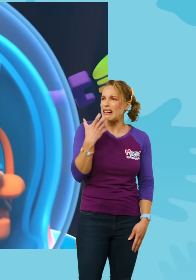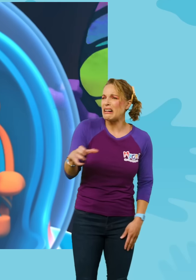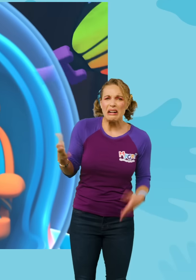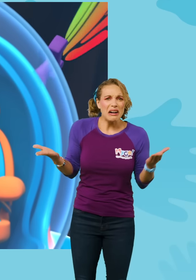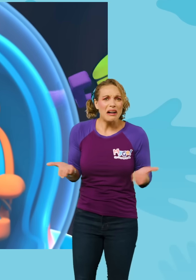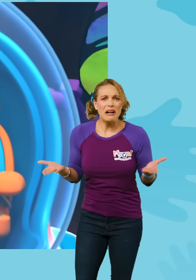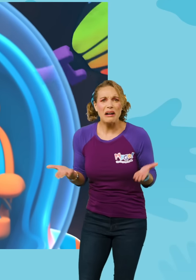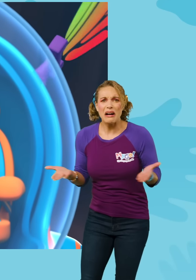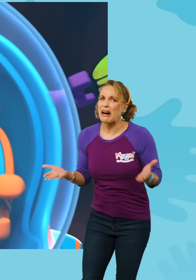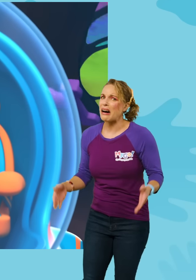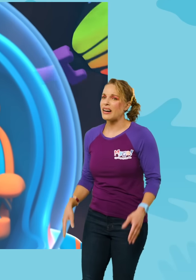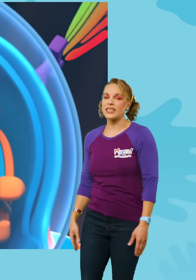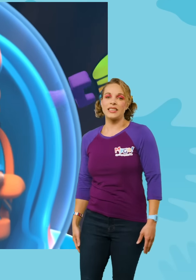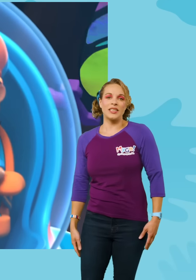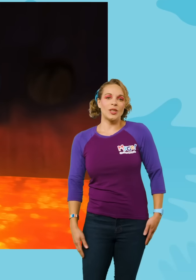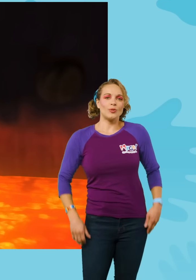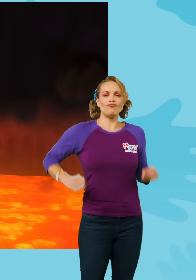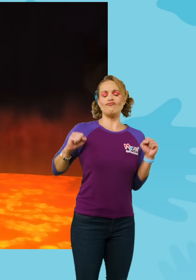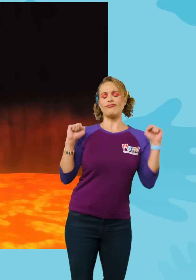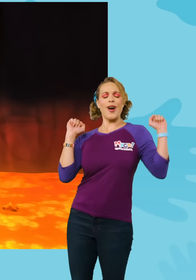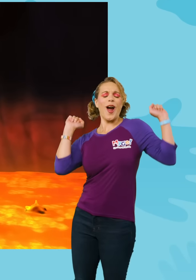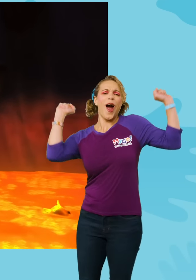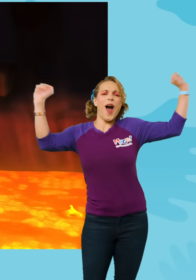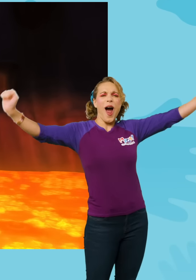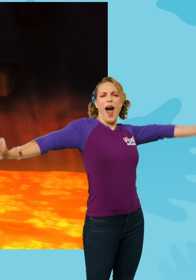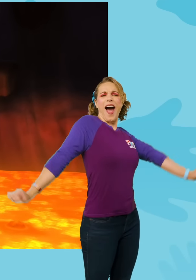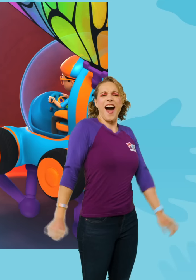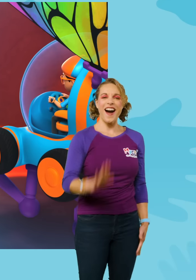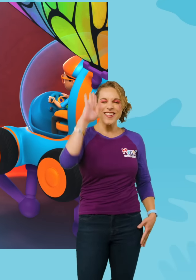Oh, it sure is hot in here. Whoa!